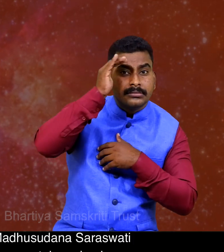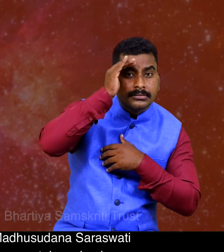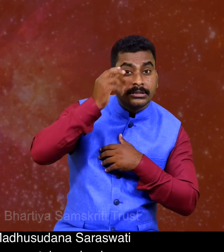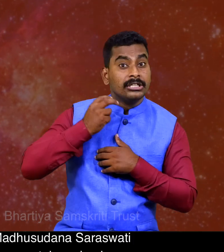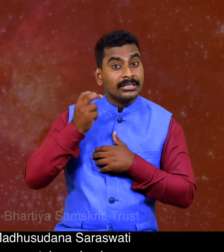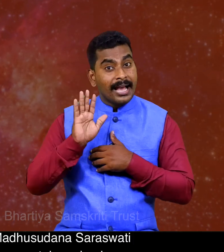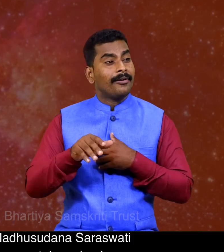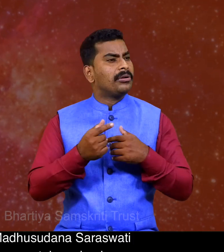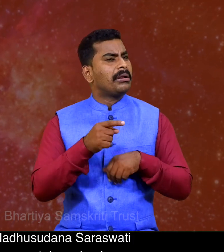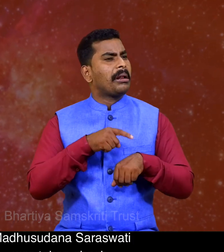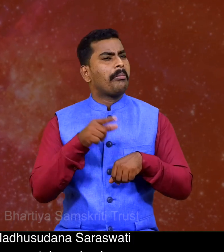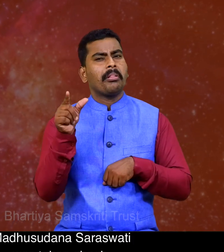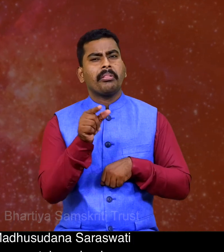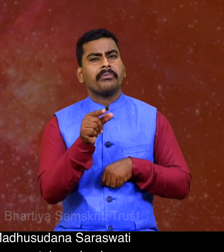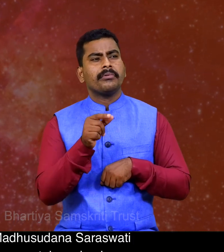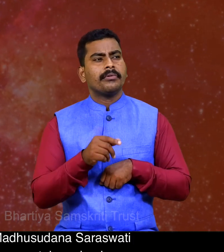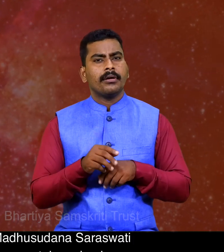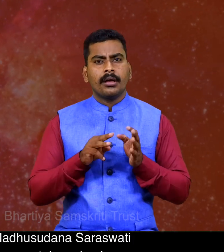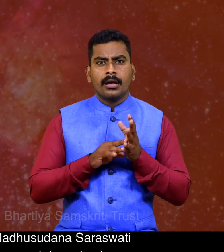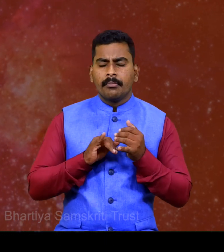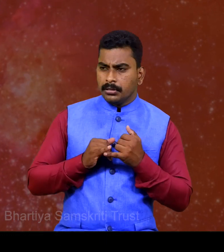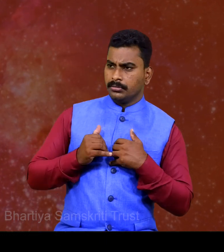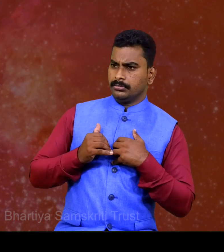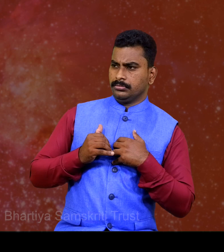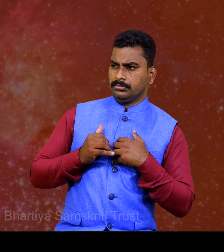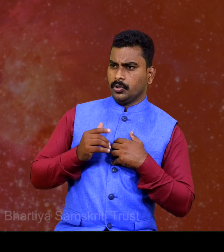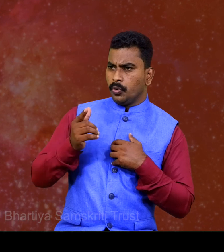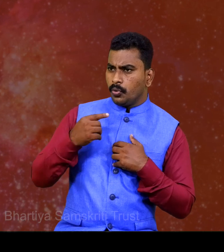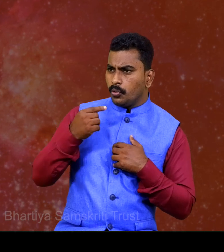Madhusudana Saraswati was taken aback.